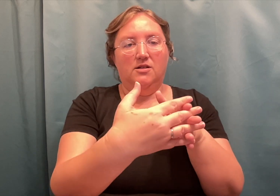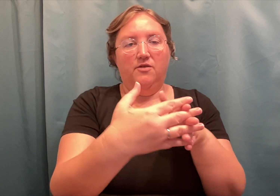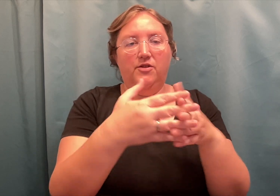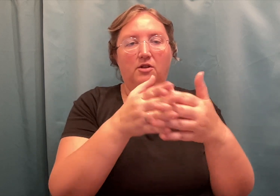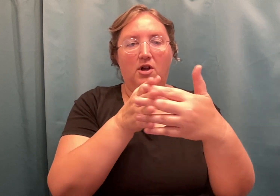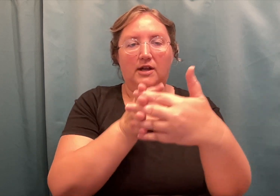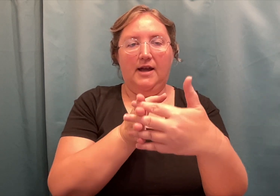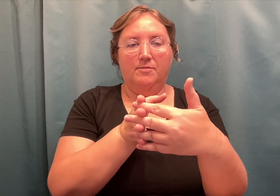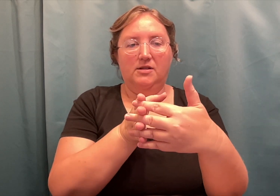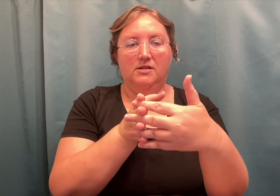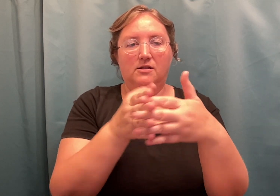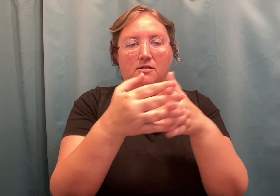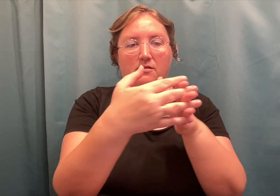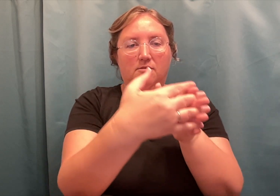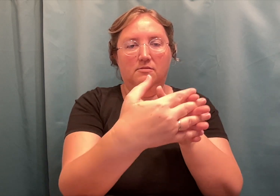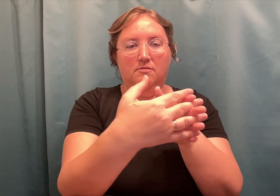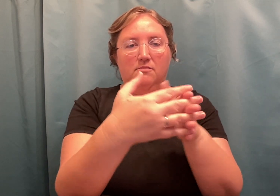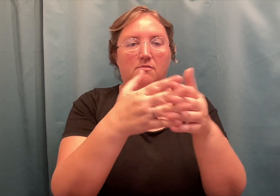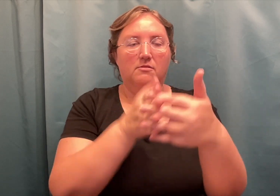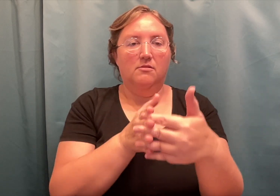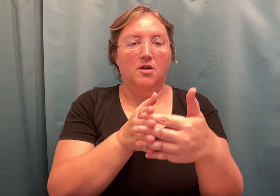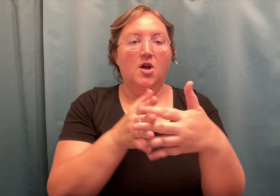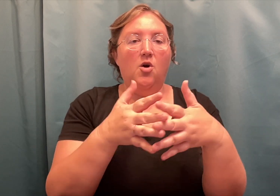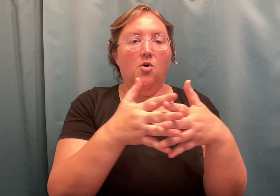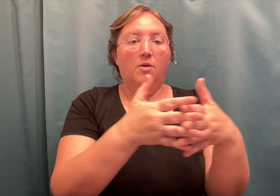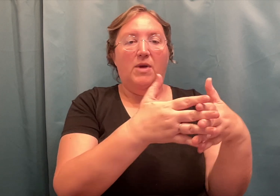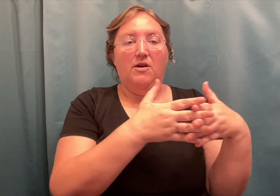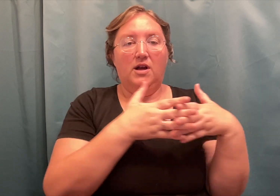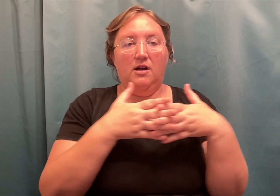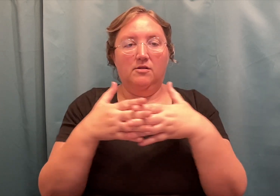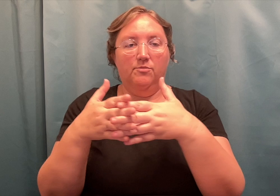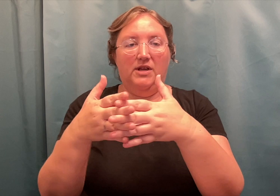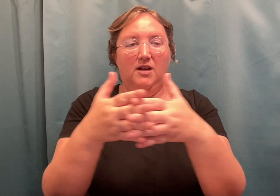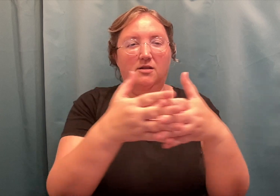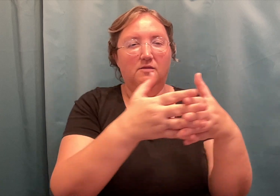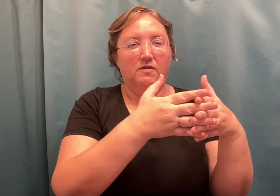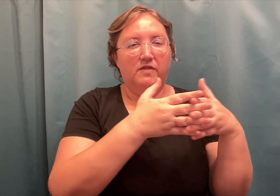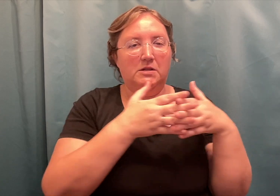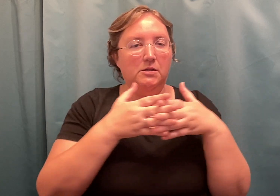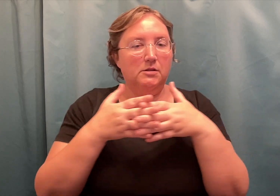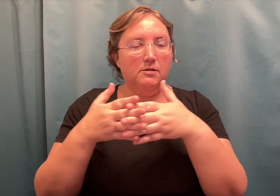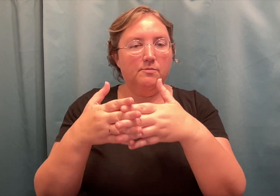the log cabins, or America, because of the fences.